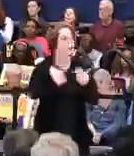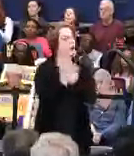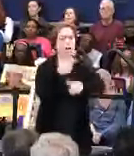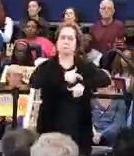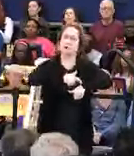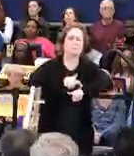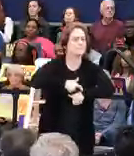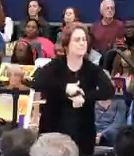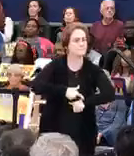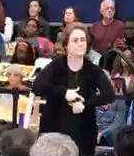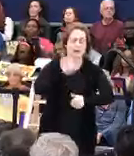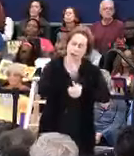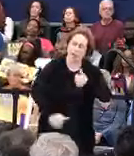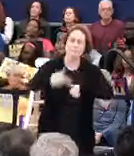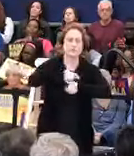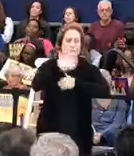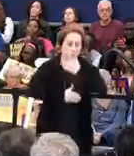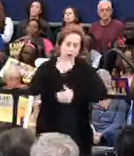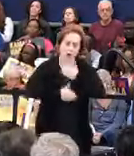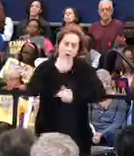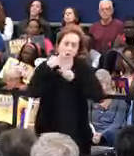Didn't come without a fight.